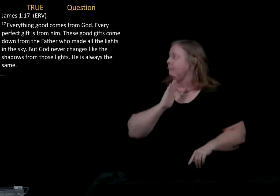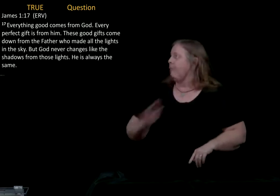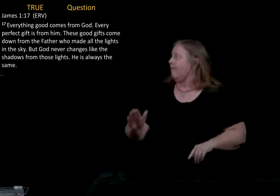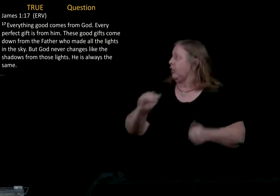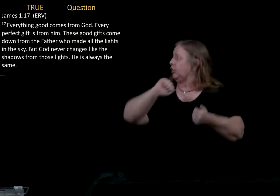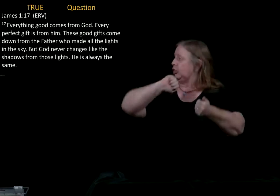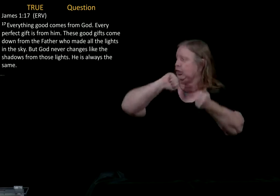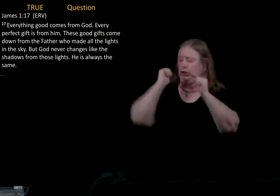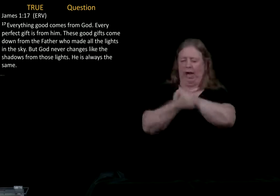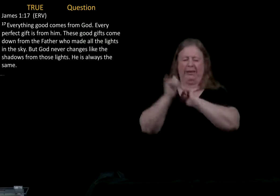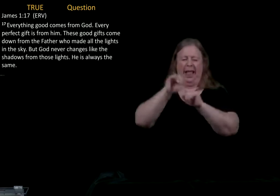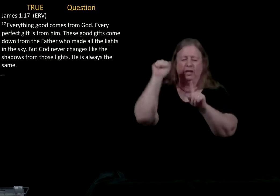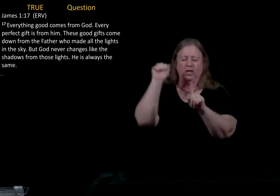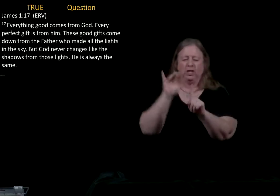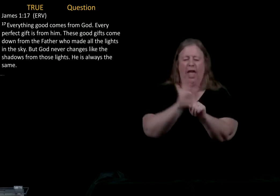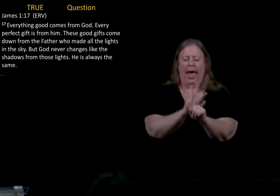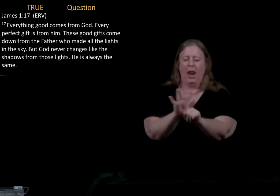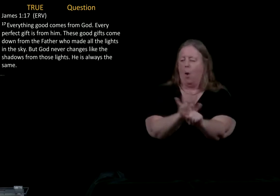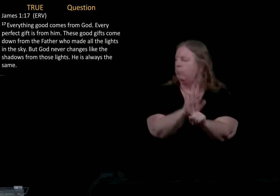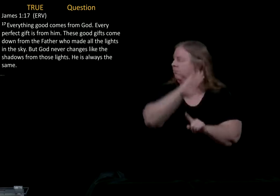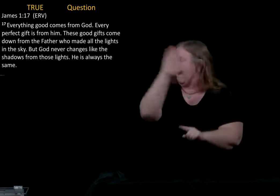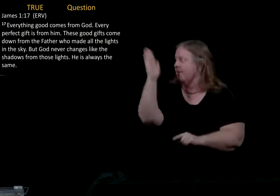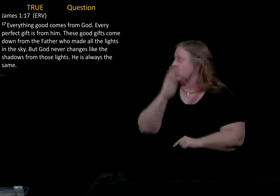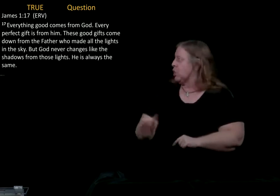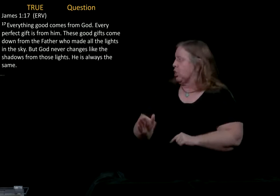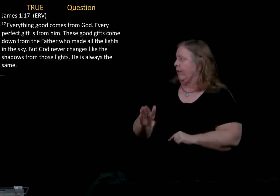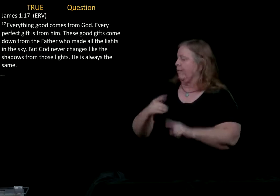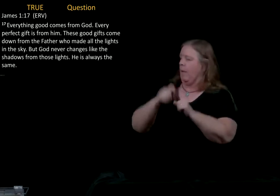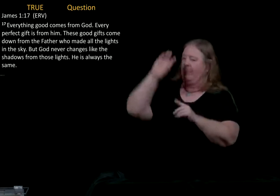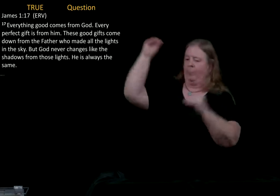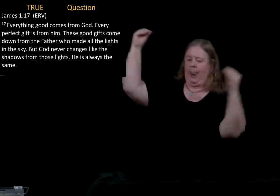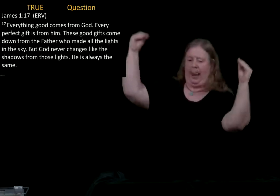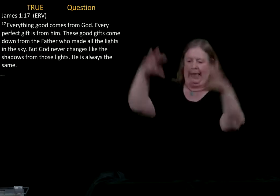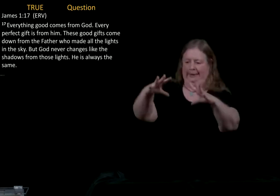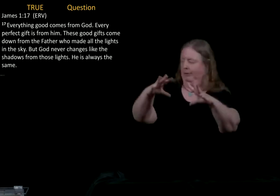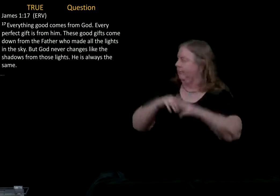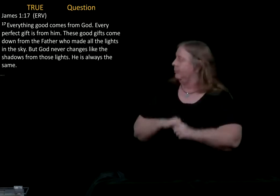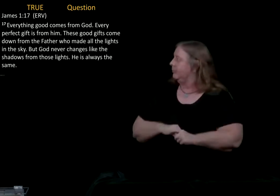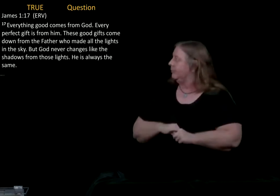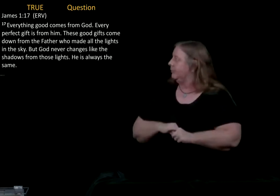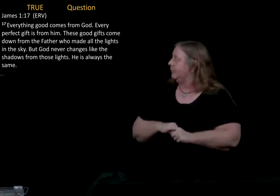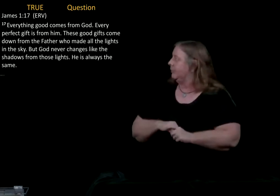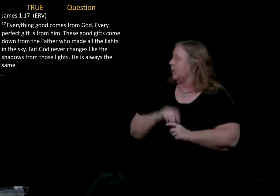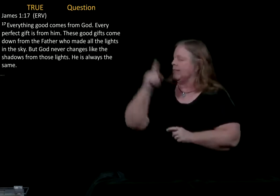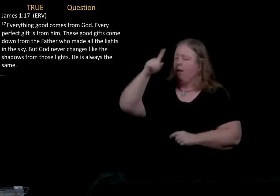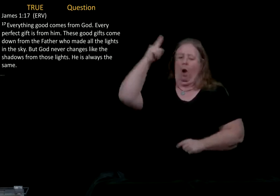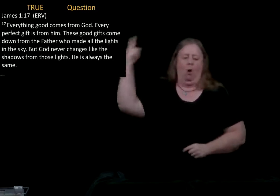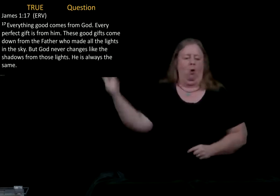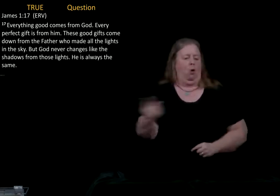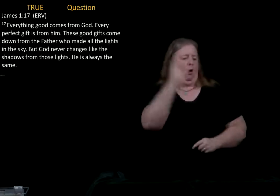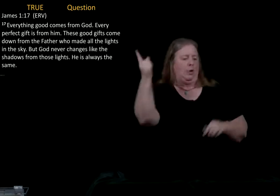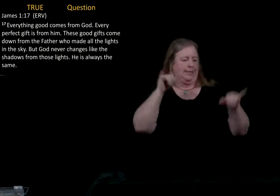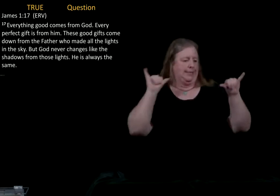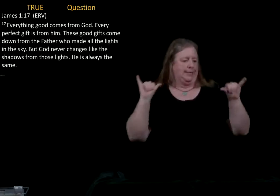changes like the shadows from those lights. He is always the